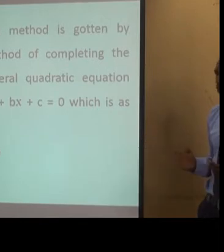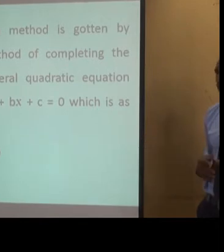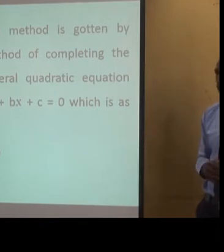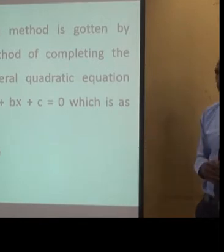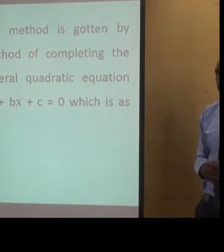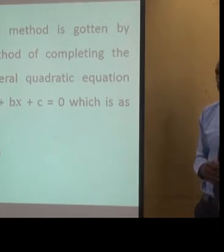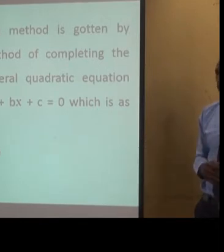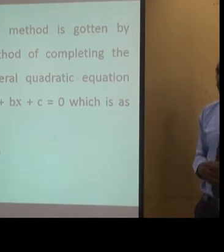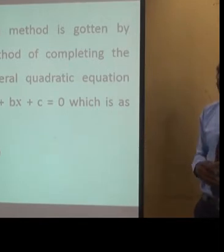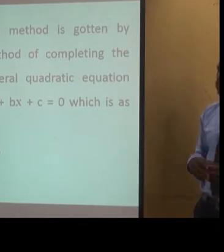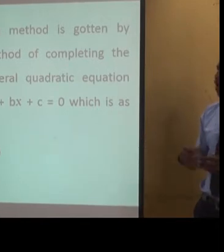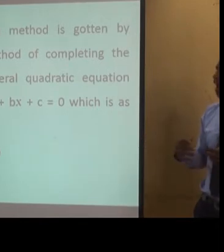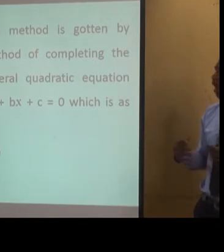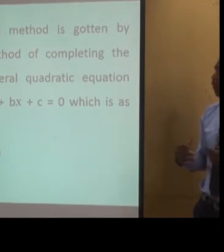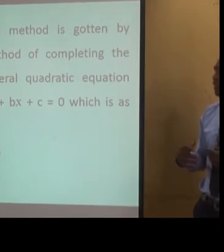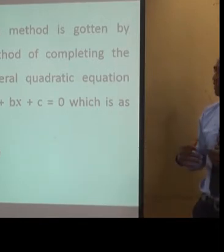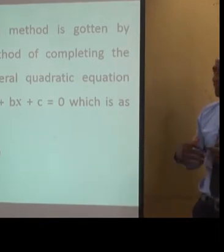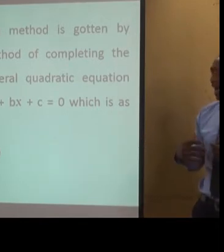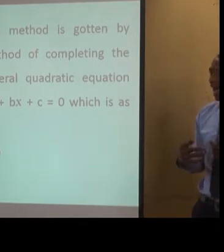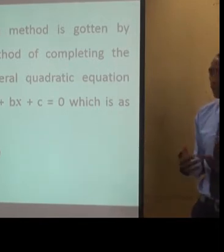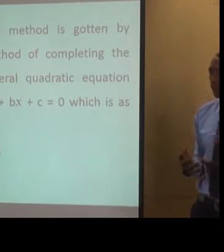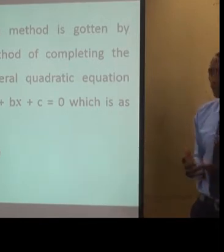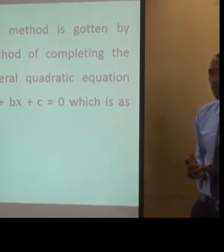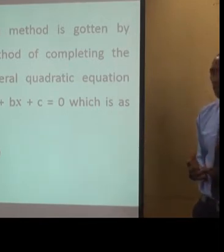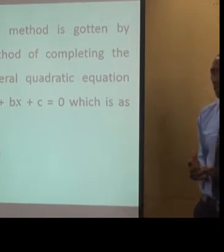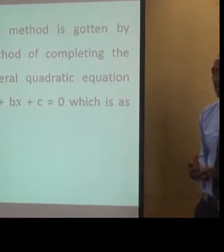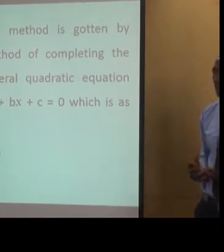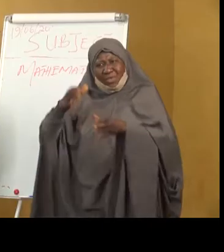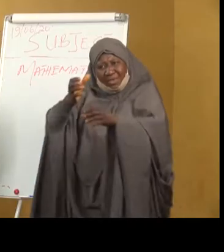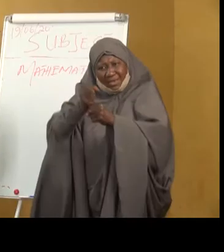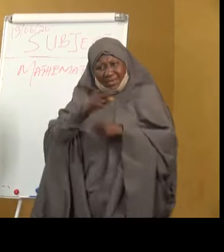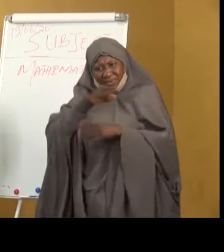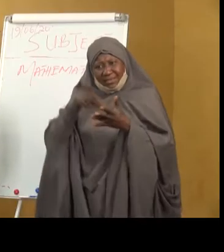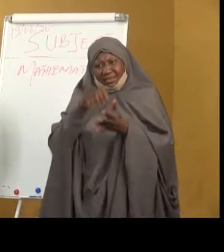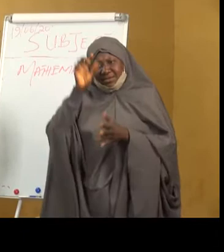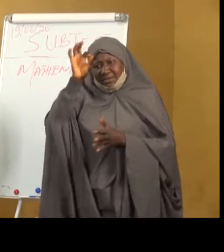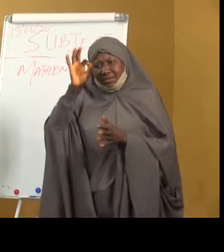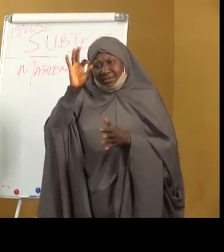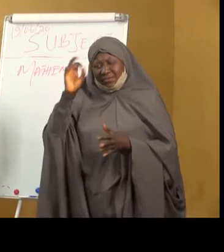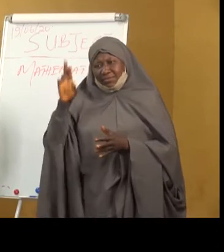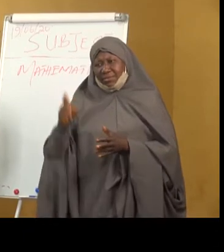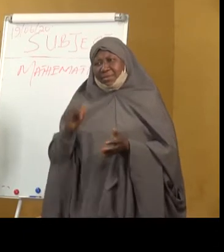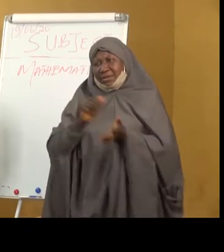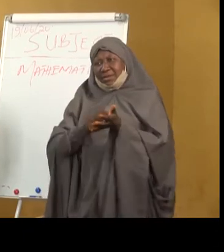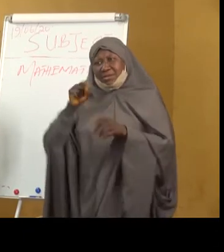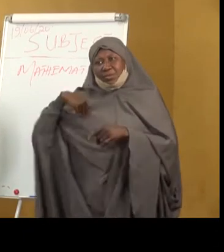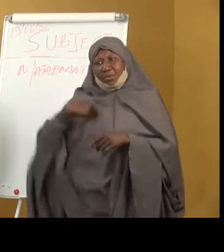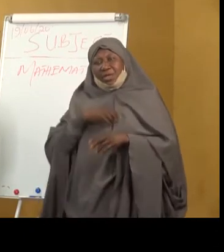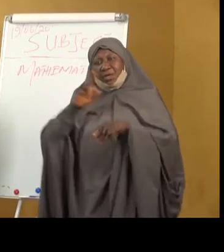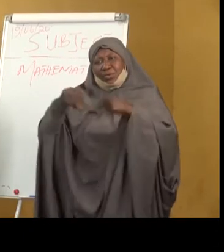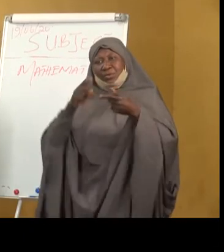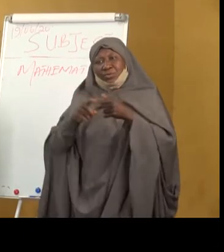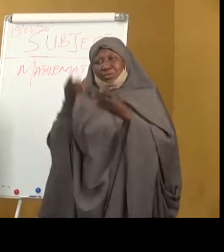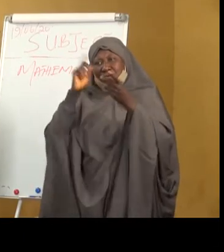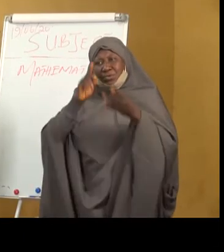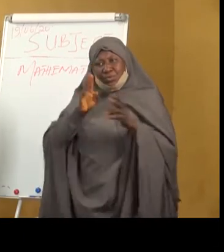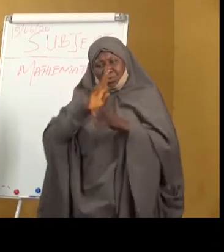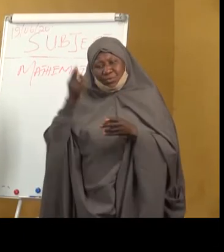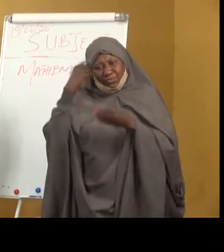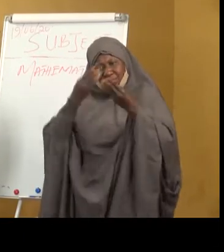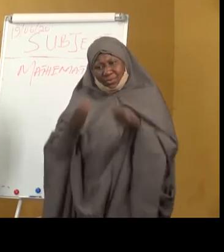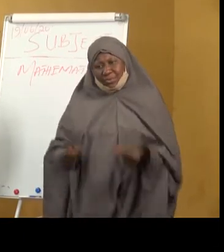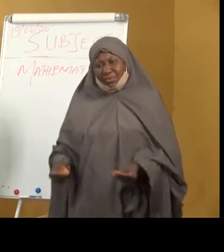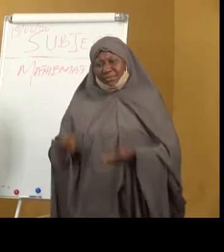dear students, to know how we derive the formula that we are going to use in solving problems